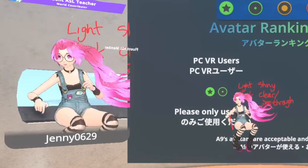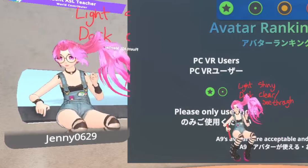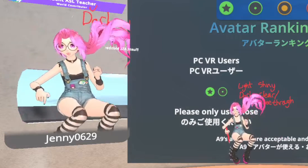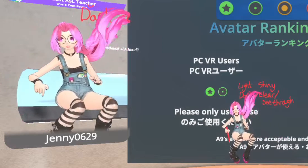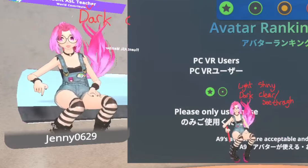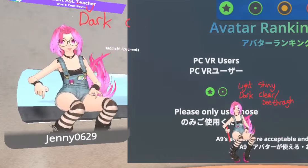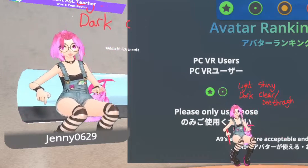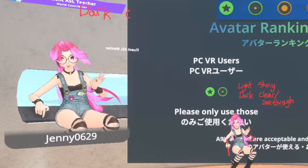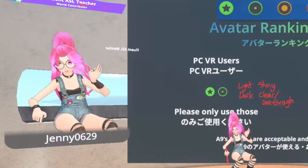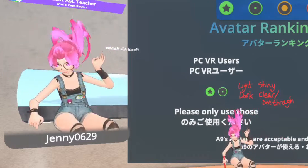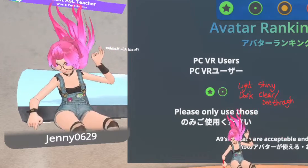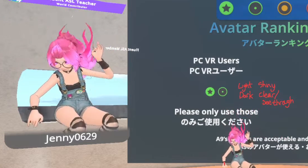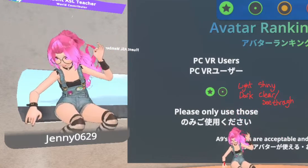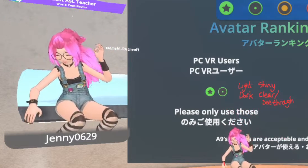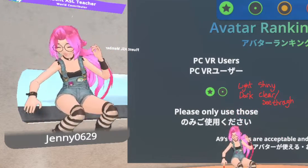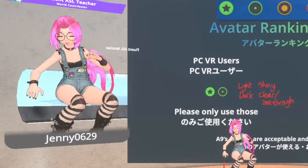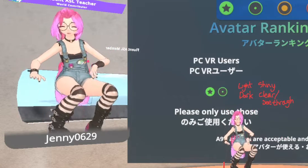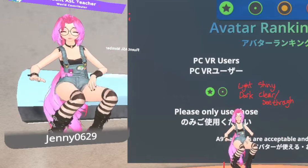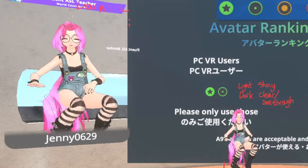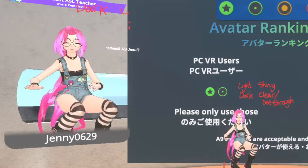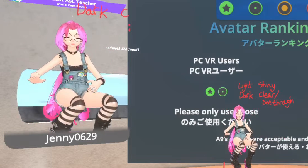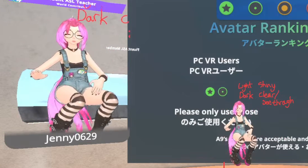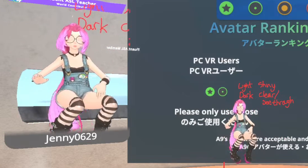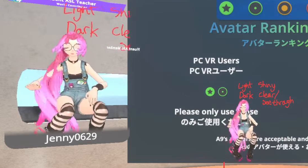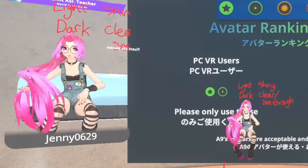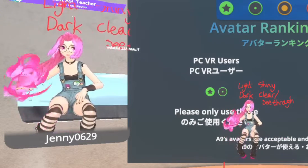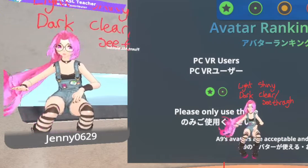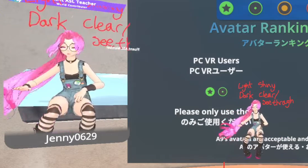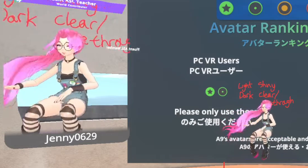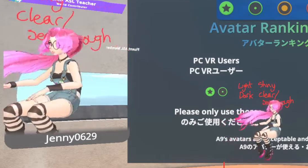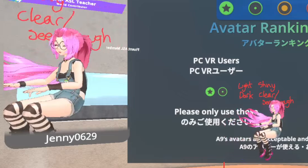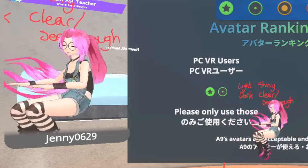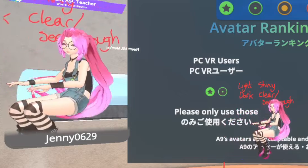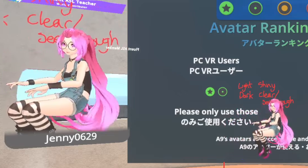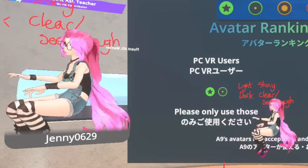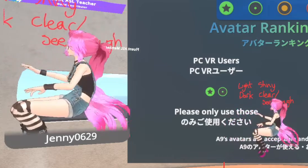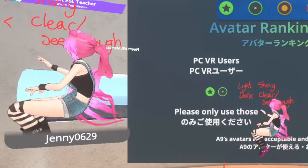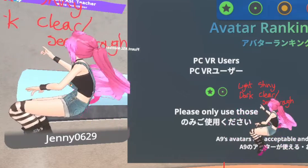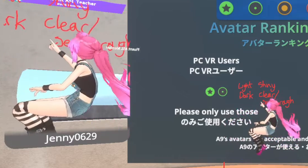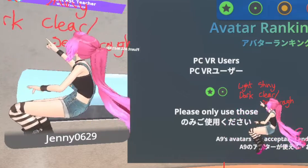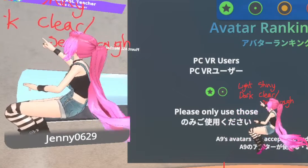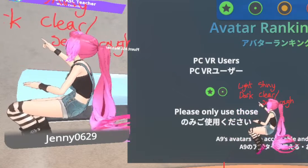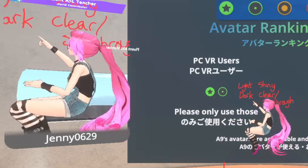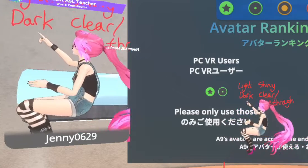That is probably illegible, so I'm sorry. Okay.